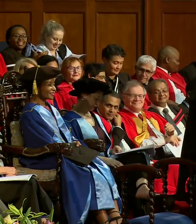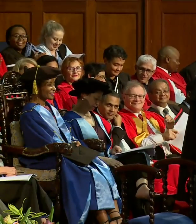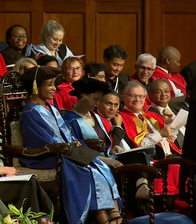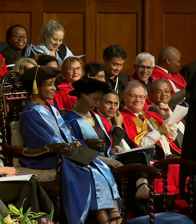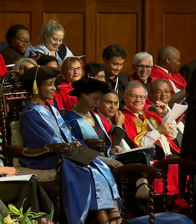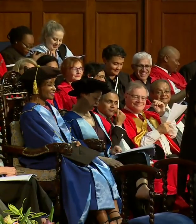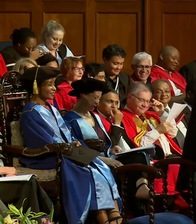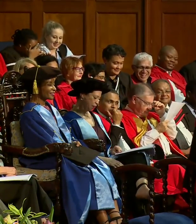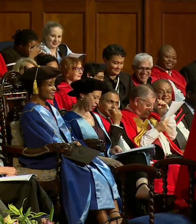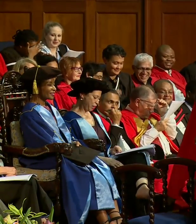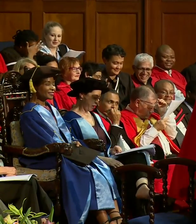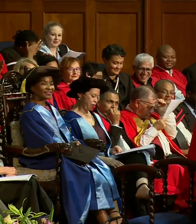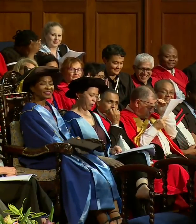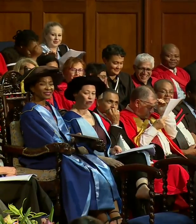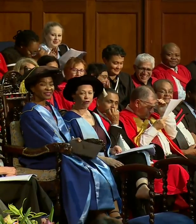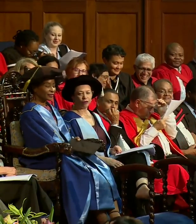Nompumelelo Sibeko.